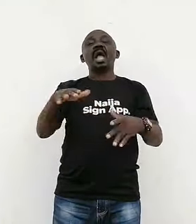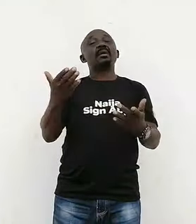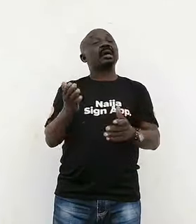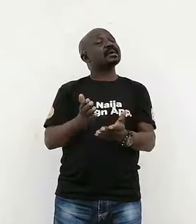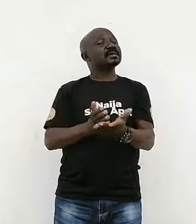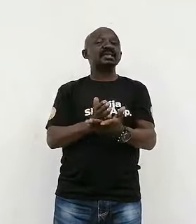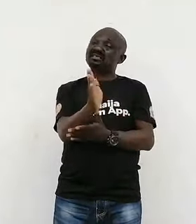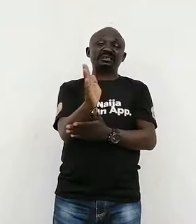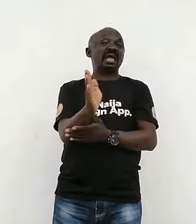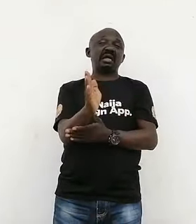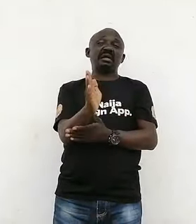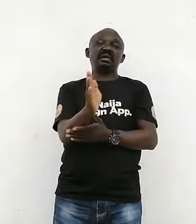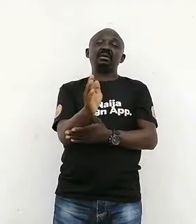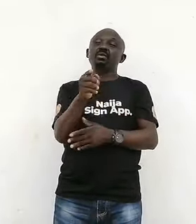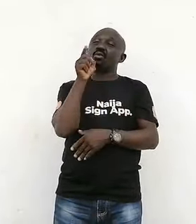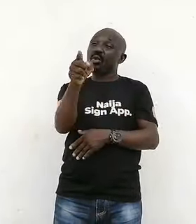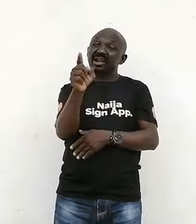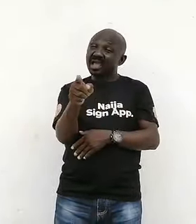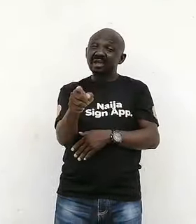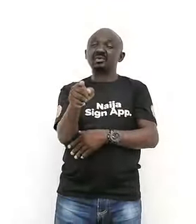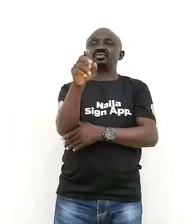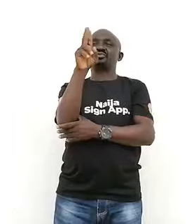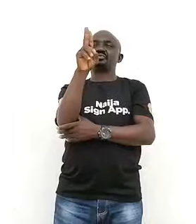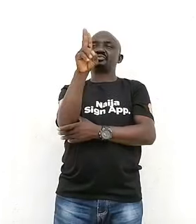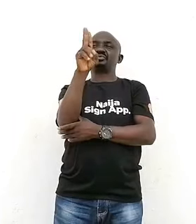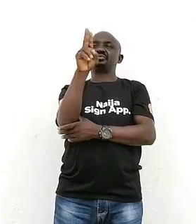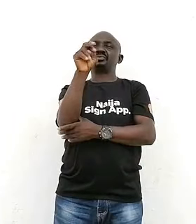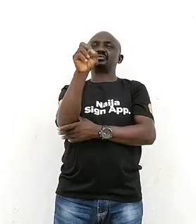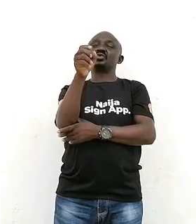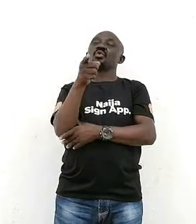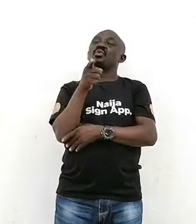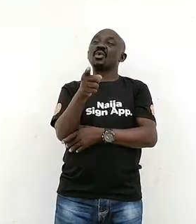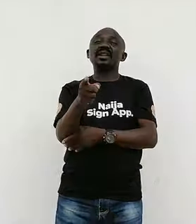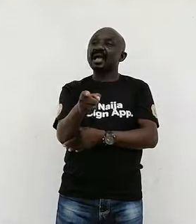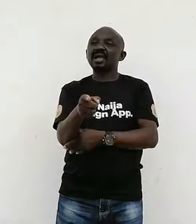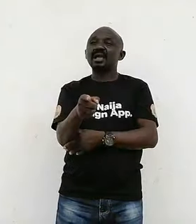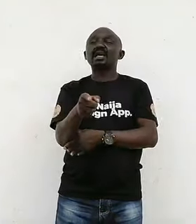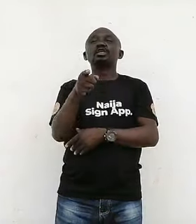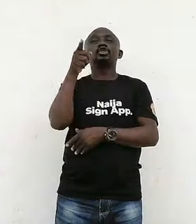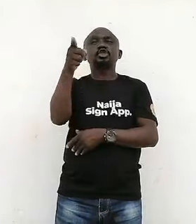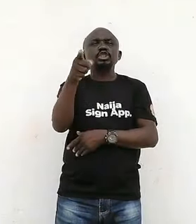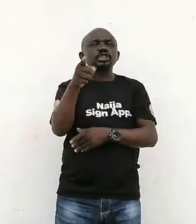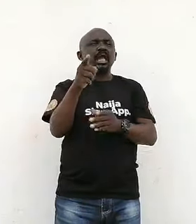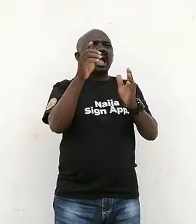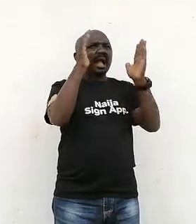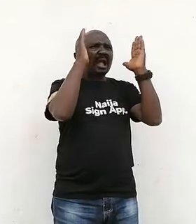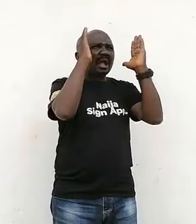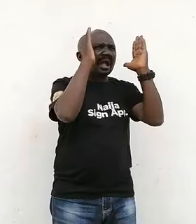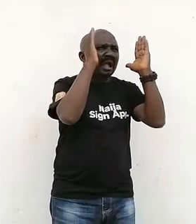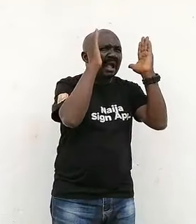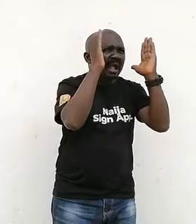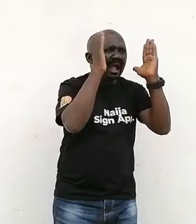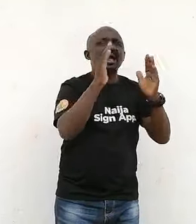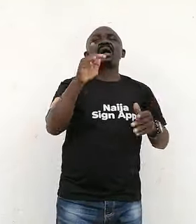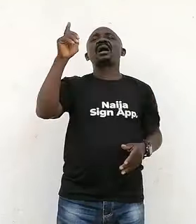disturbing issues that we have so far encountered in our work, knowing that the lack of knowledge is obviously